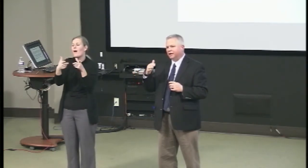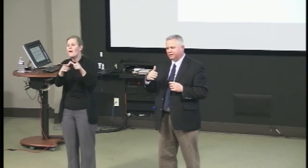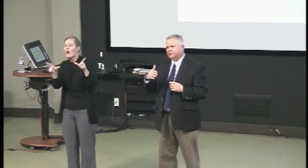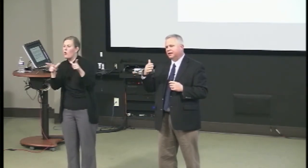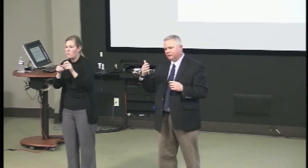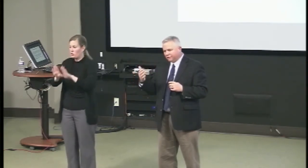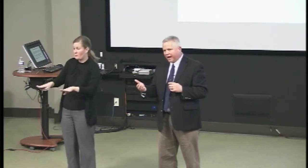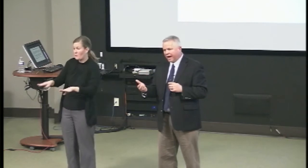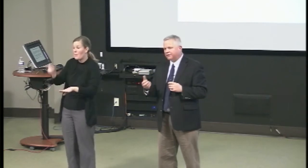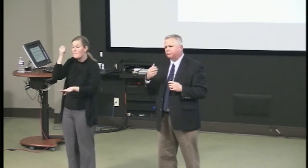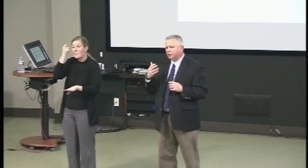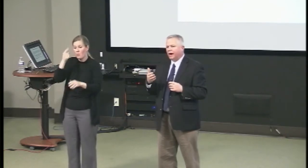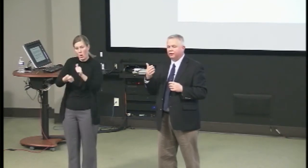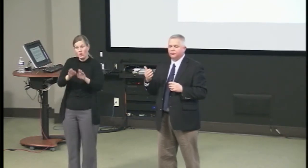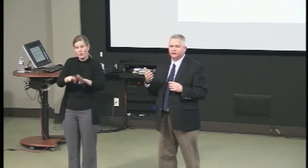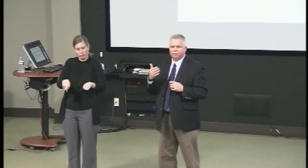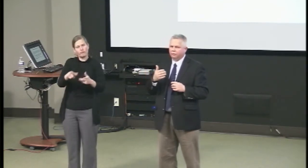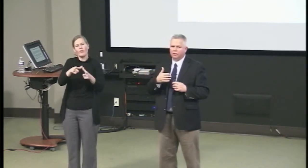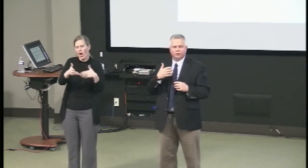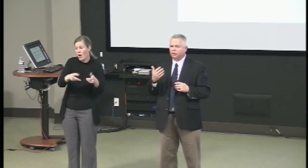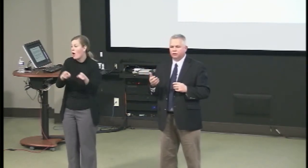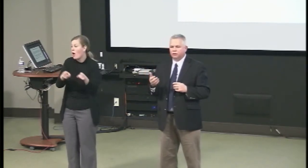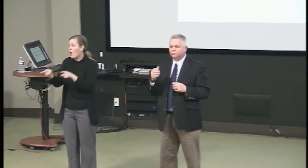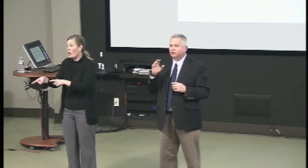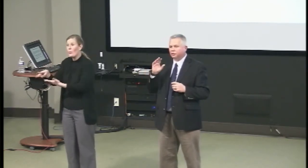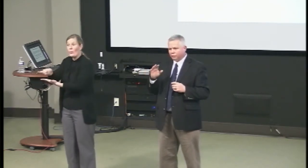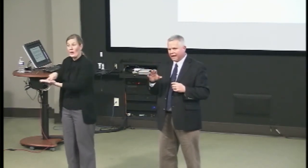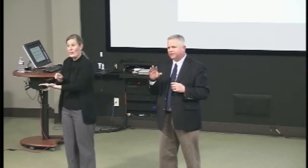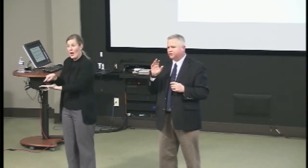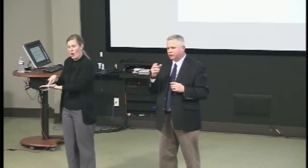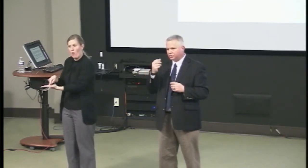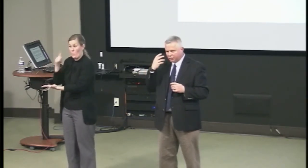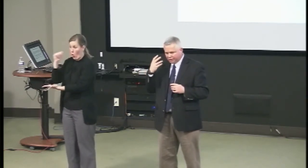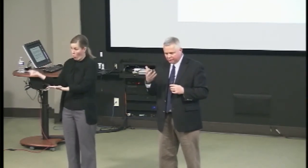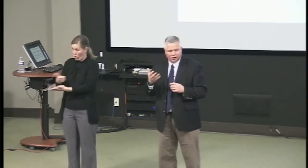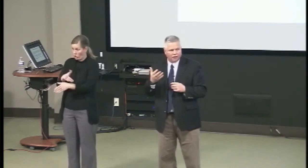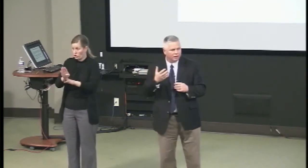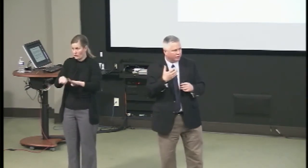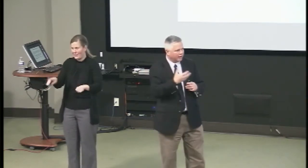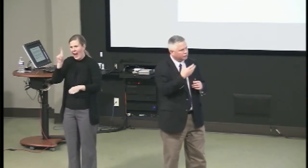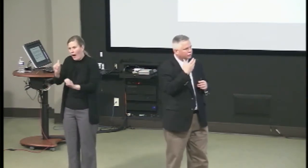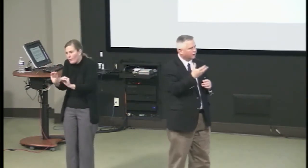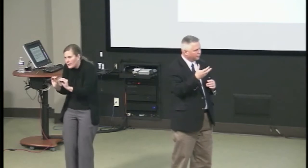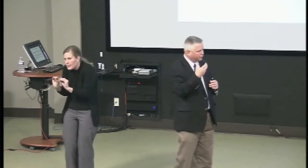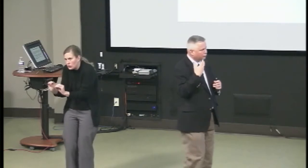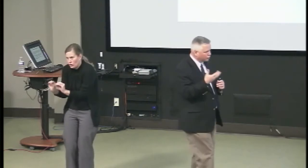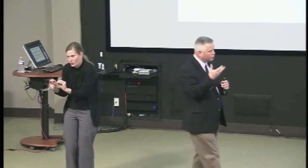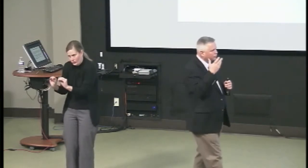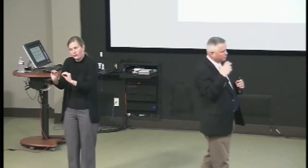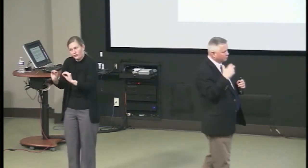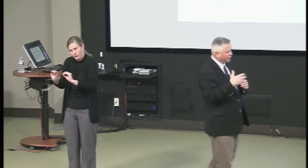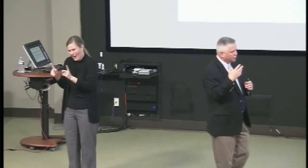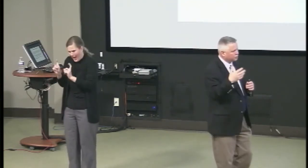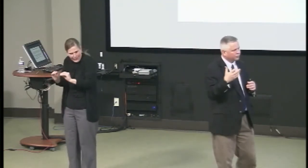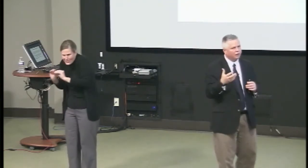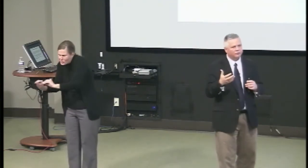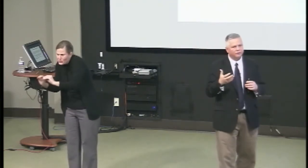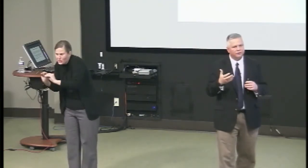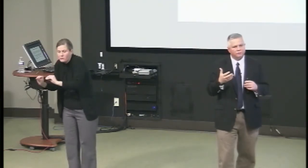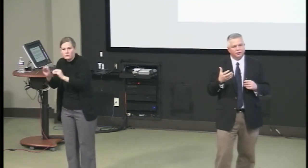reading is, in fact, requires from almost all children direct instruction in the nature of the rules by